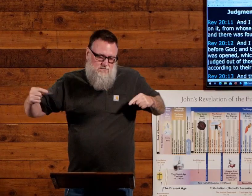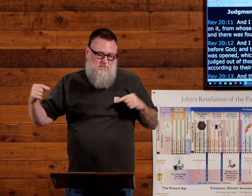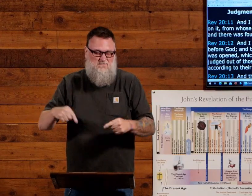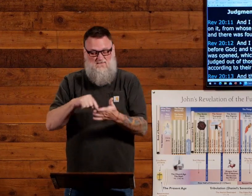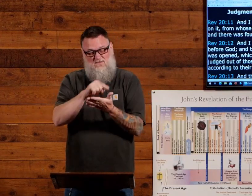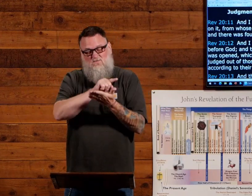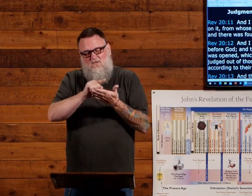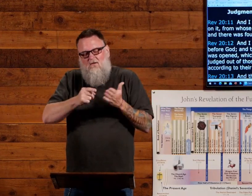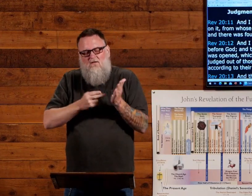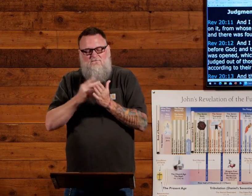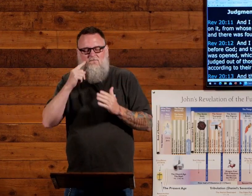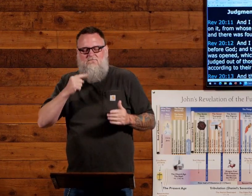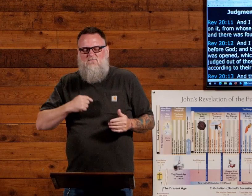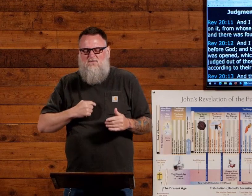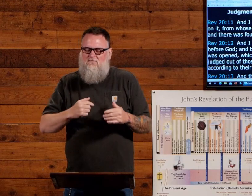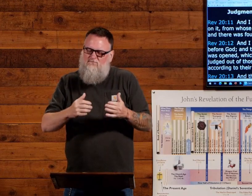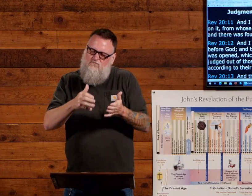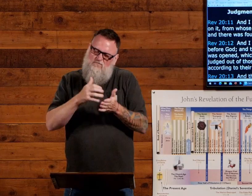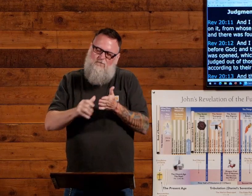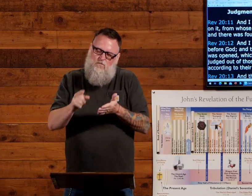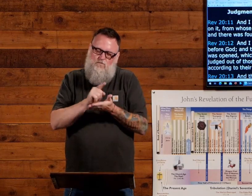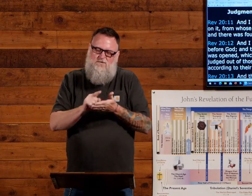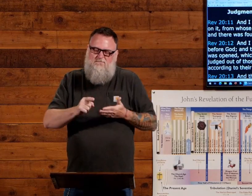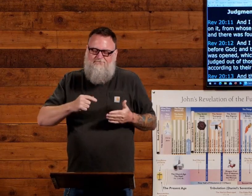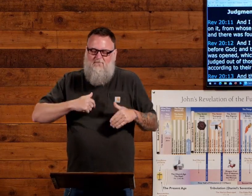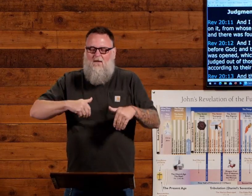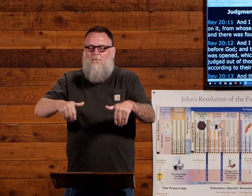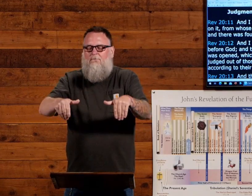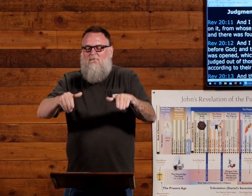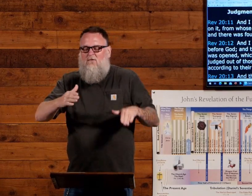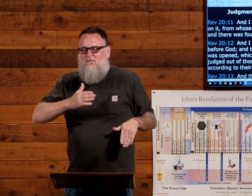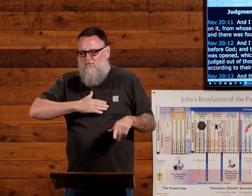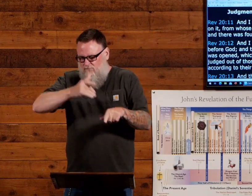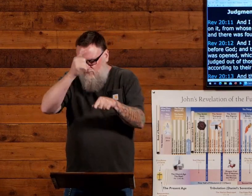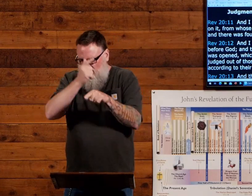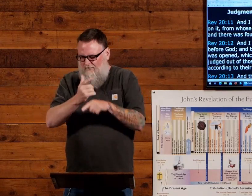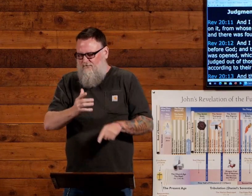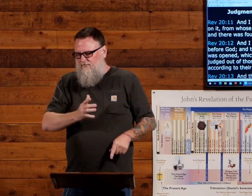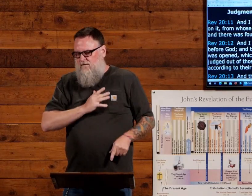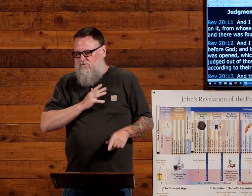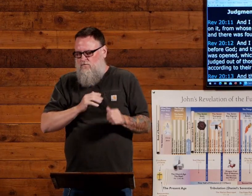Father, thank you this morning for the strength for this week. It's been a rough week.